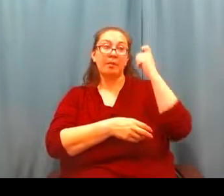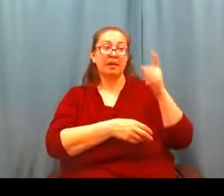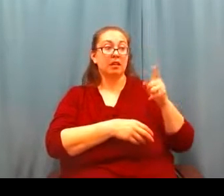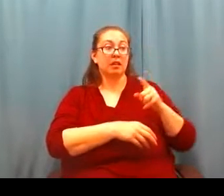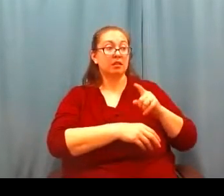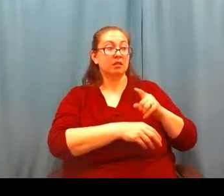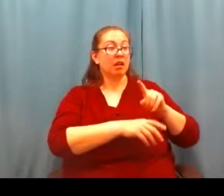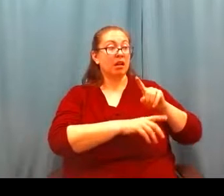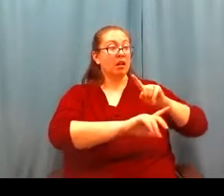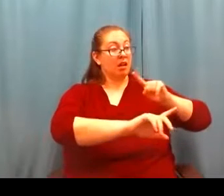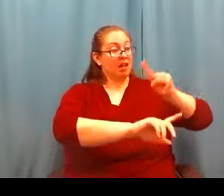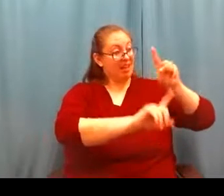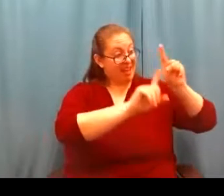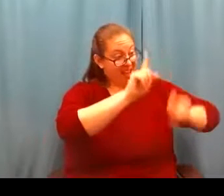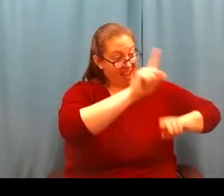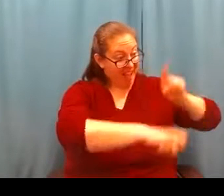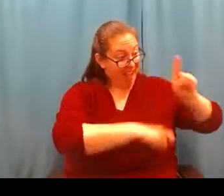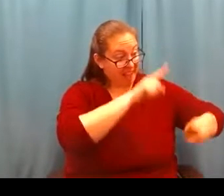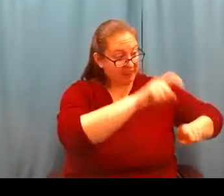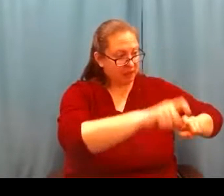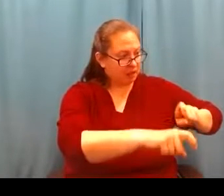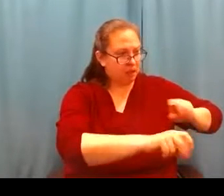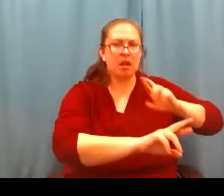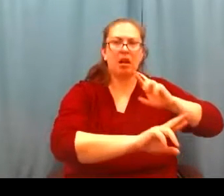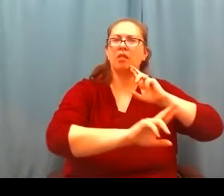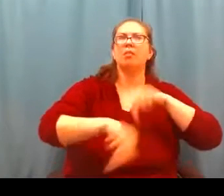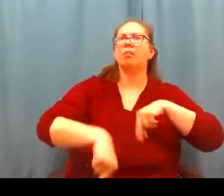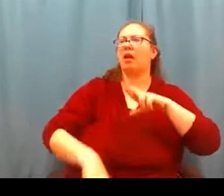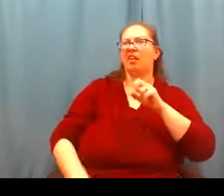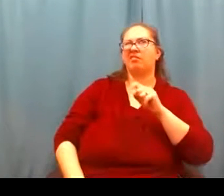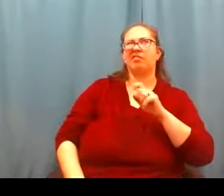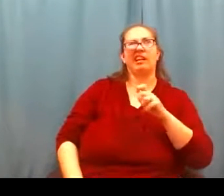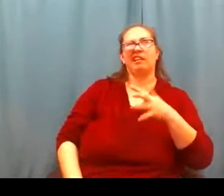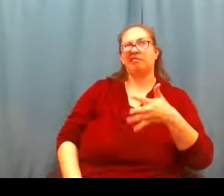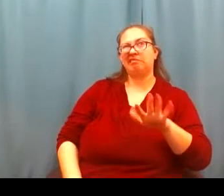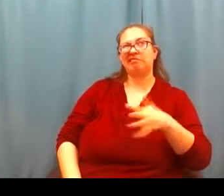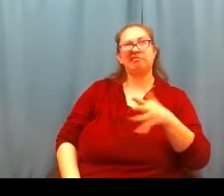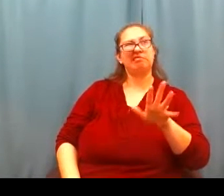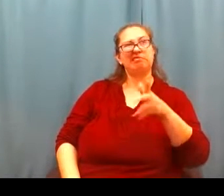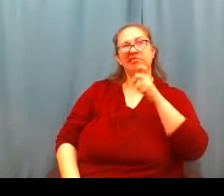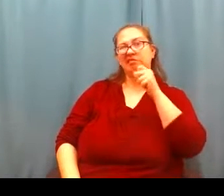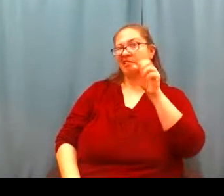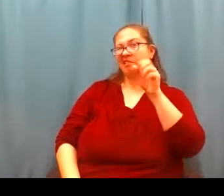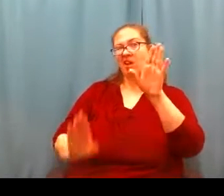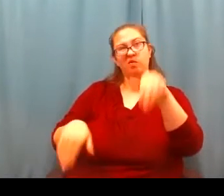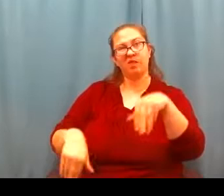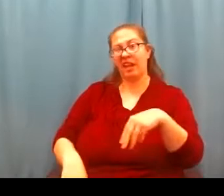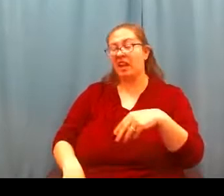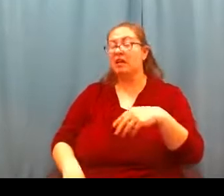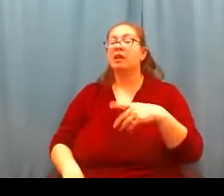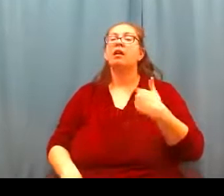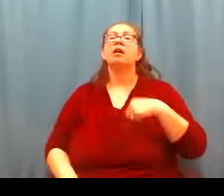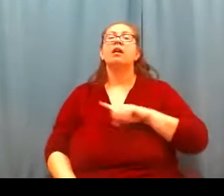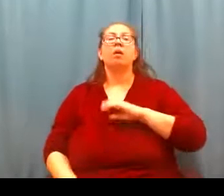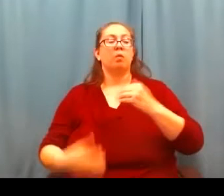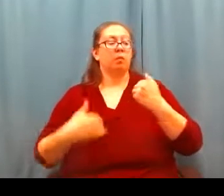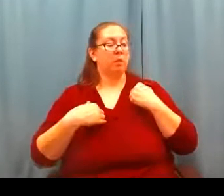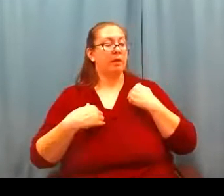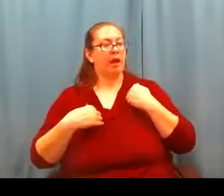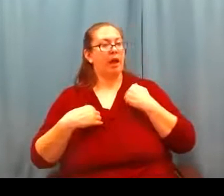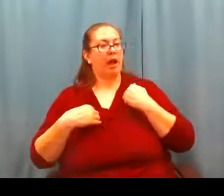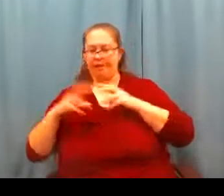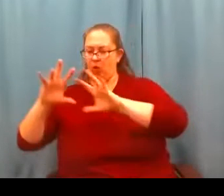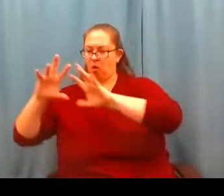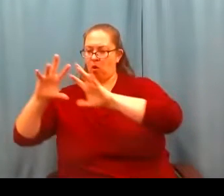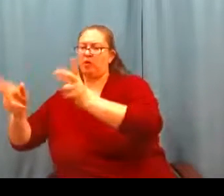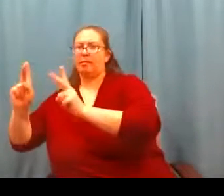rates to the census yet. And so we do have a whole group of people, the census has hired a whole group of